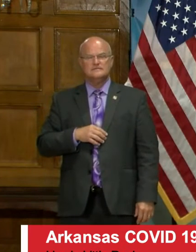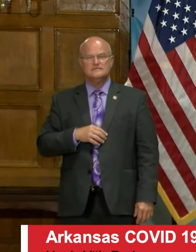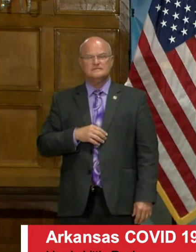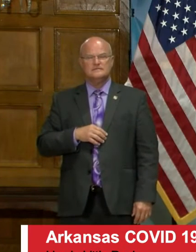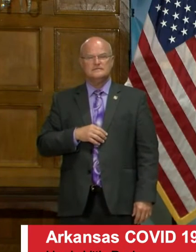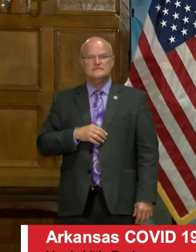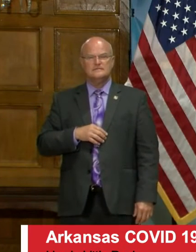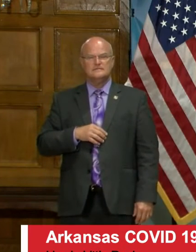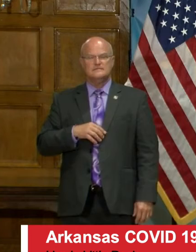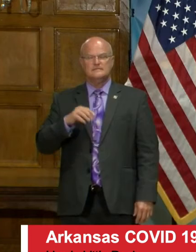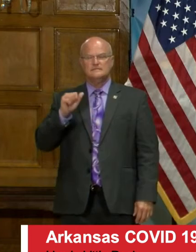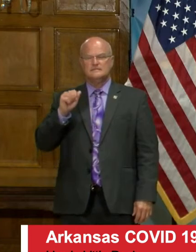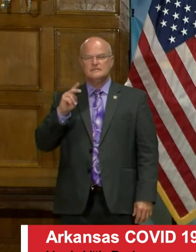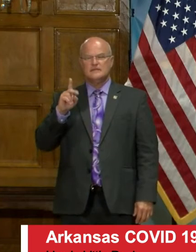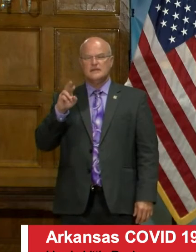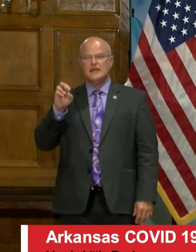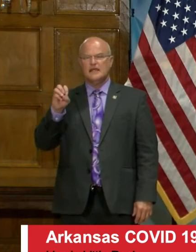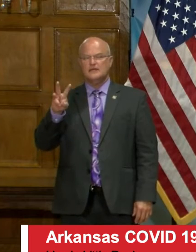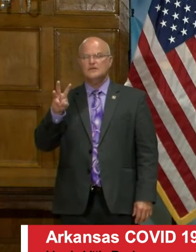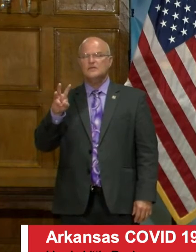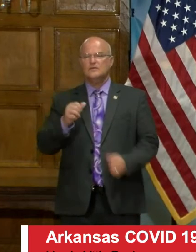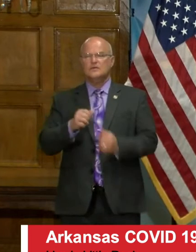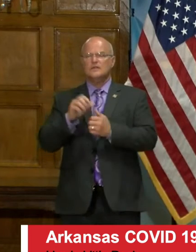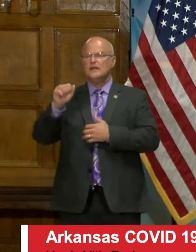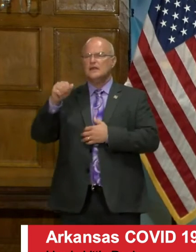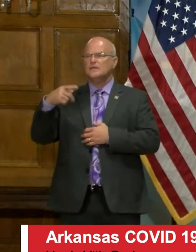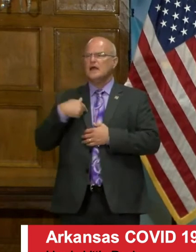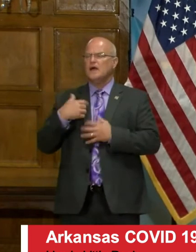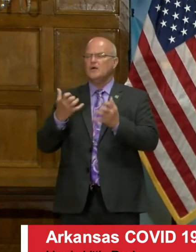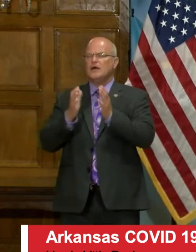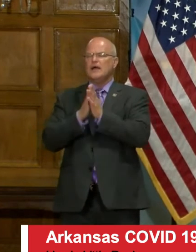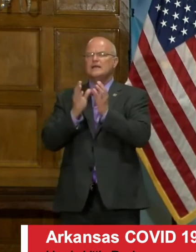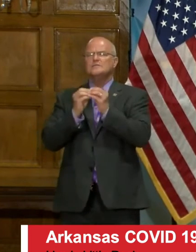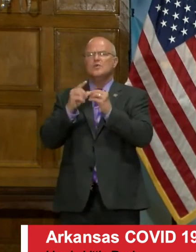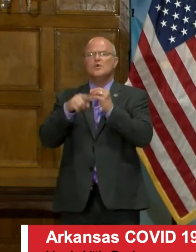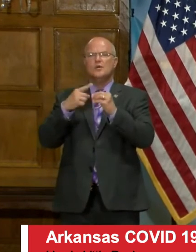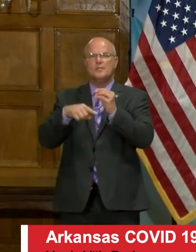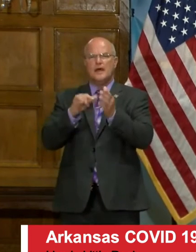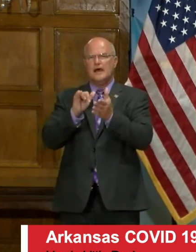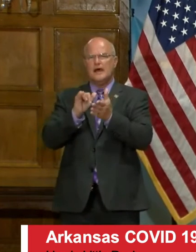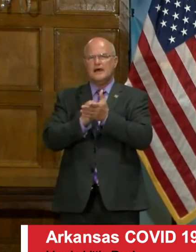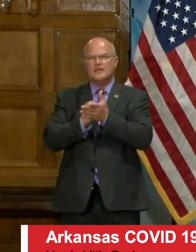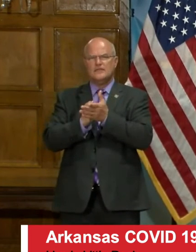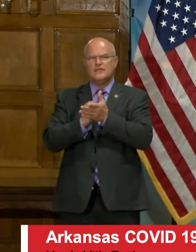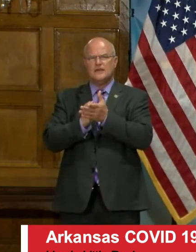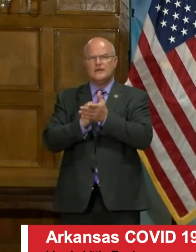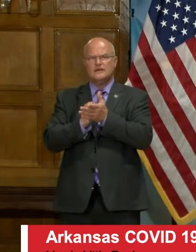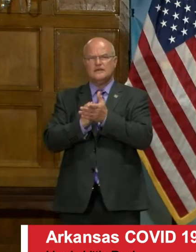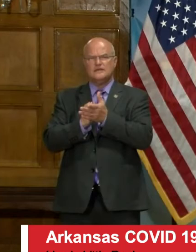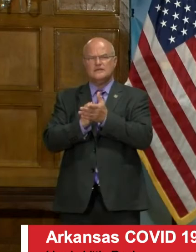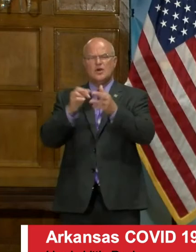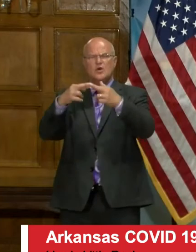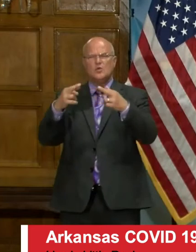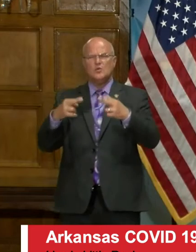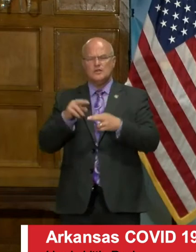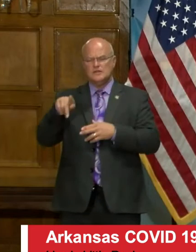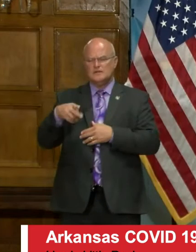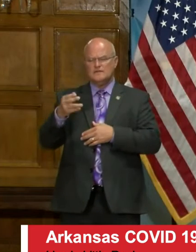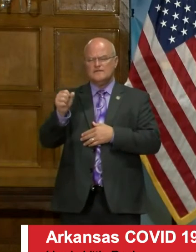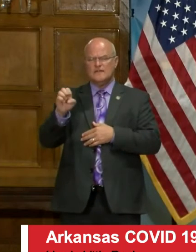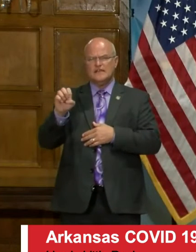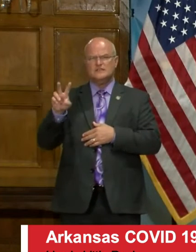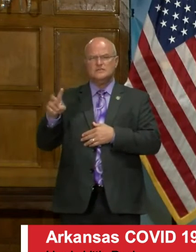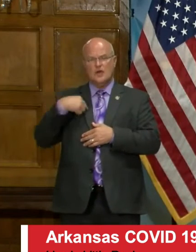With AP, asking one ask a little more on the possibility of going by region on phase